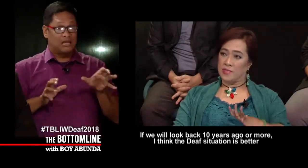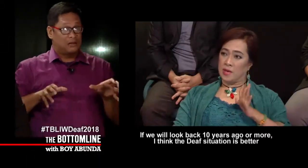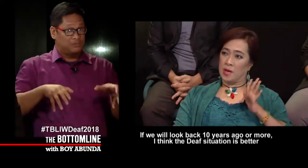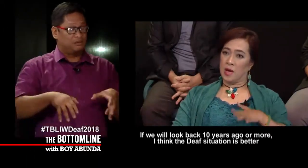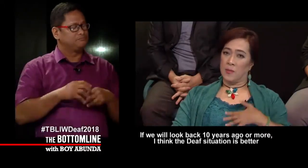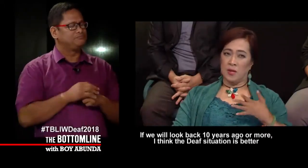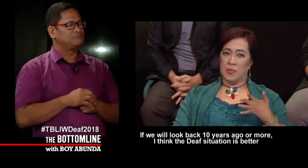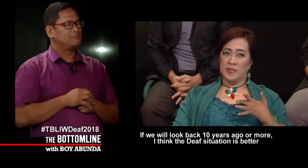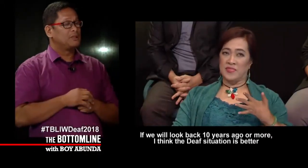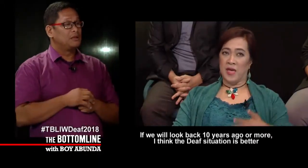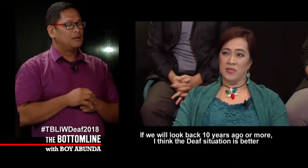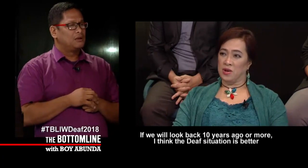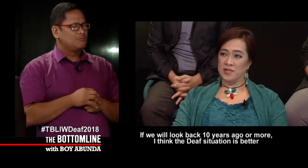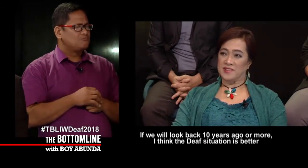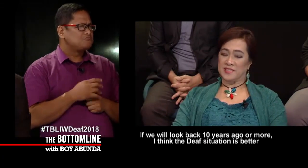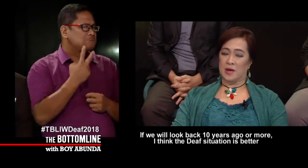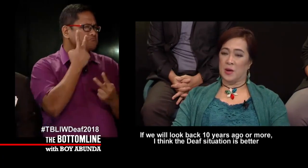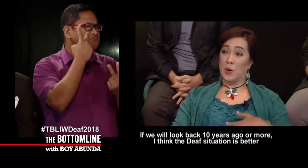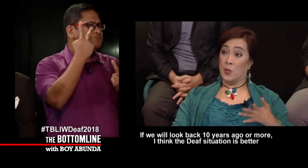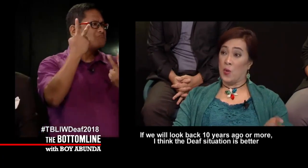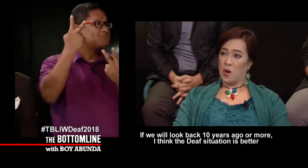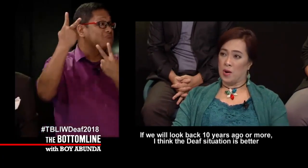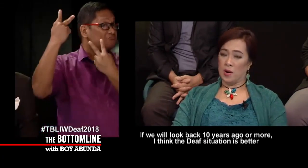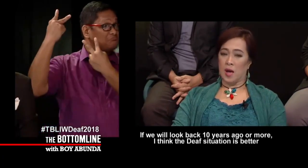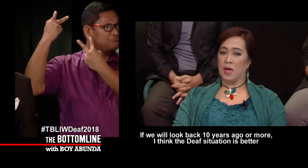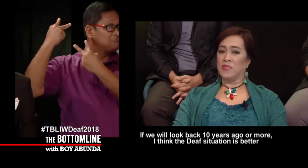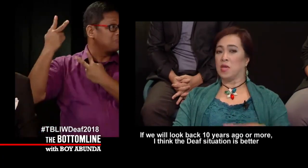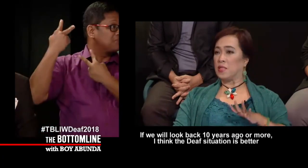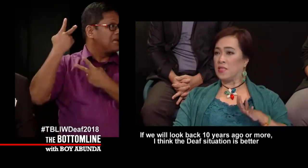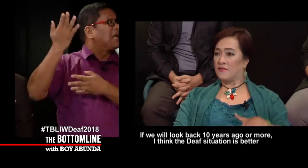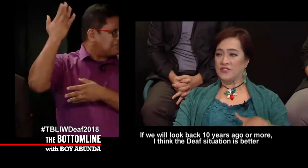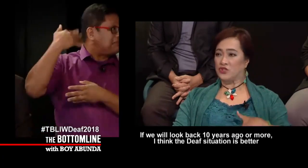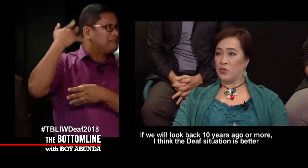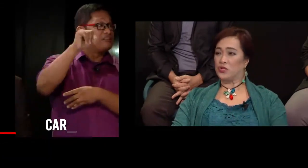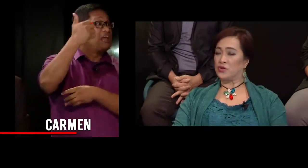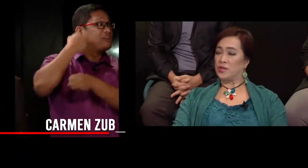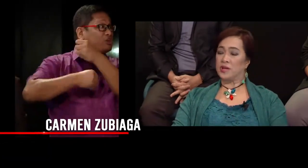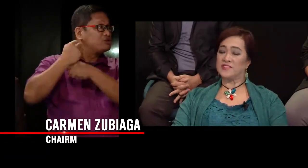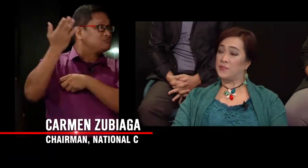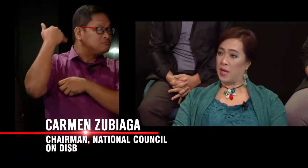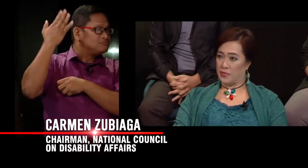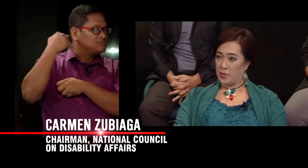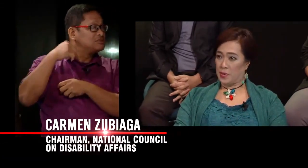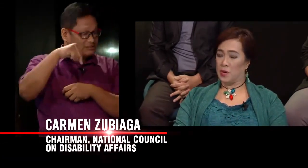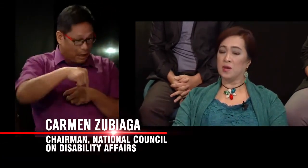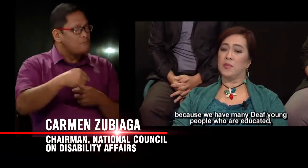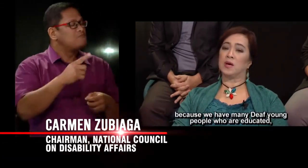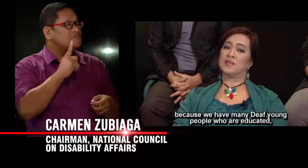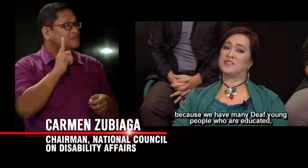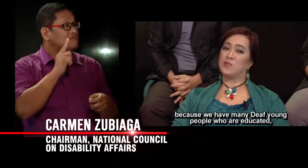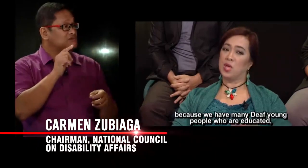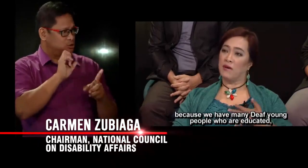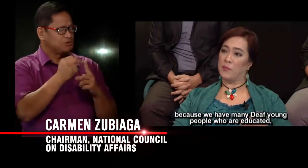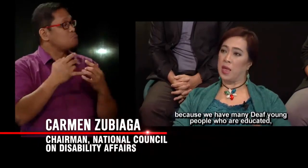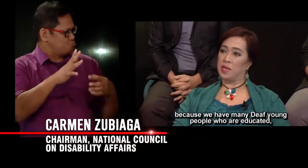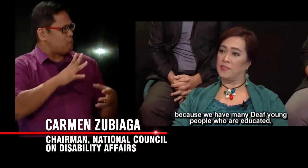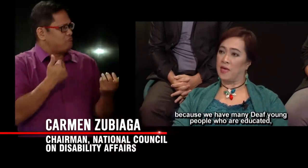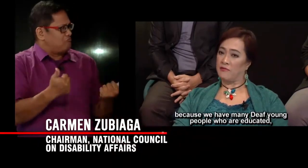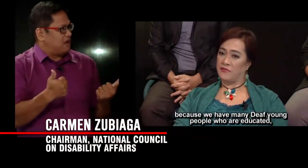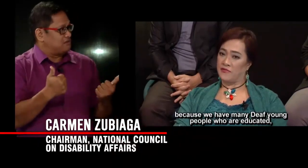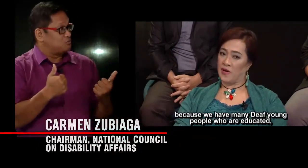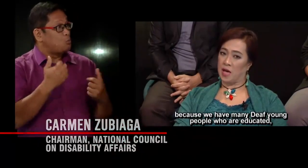at about mga 10 years or more, I think the deaf situation is better because we have